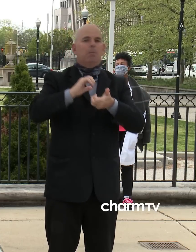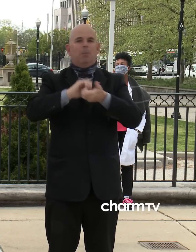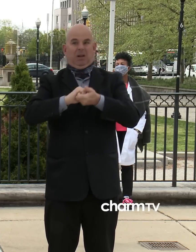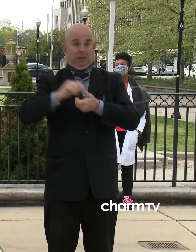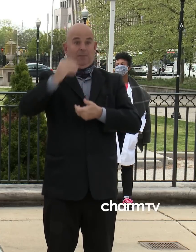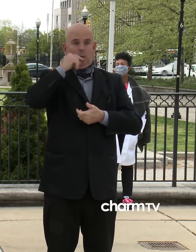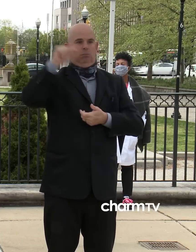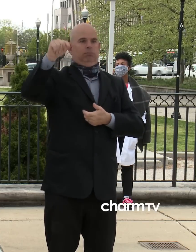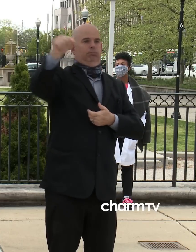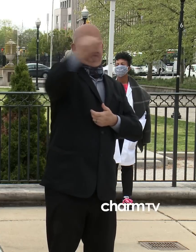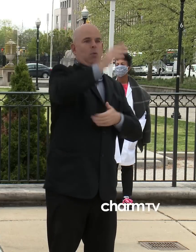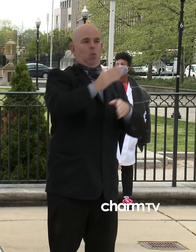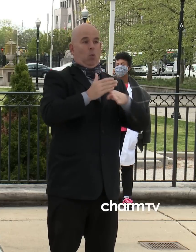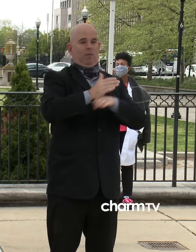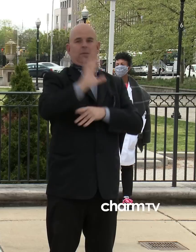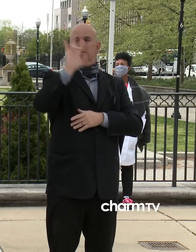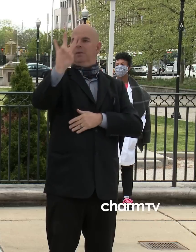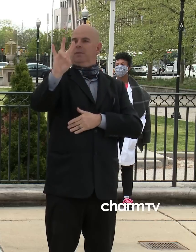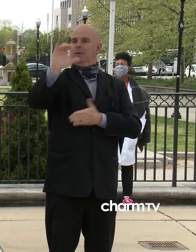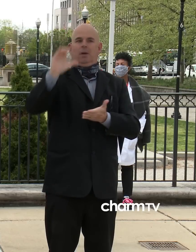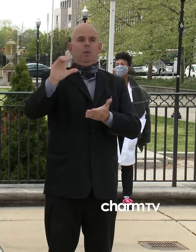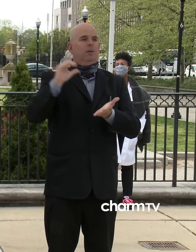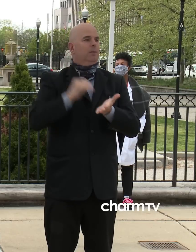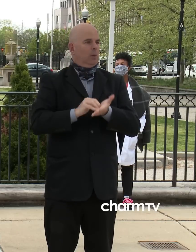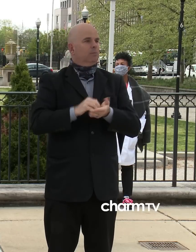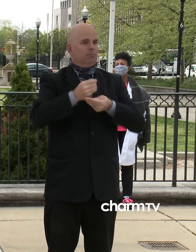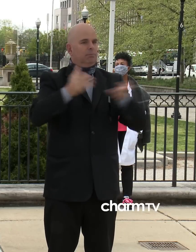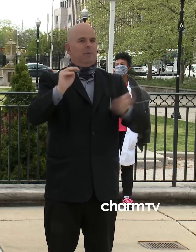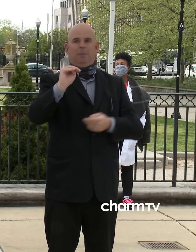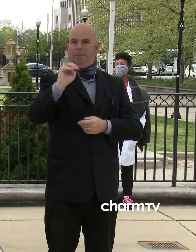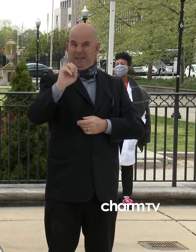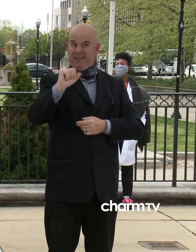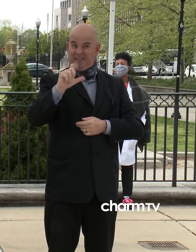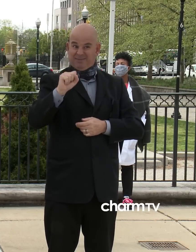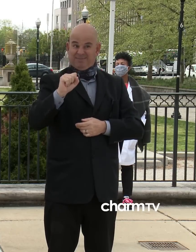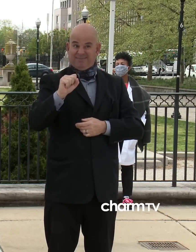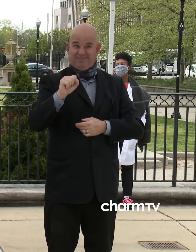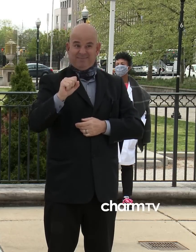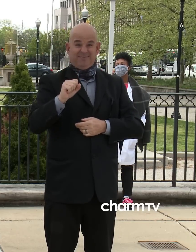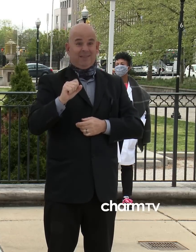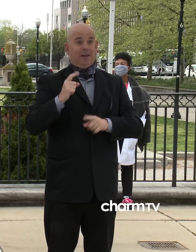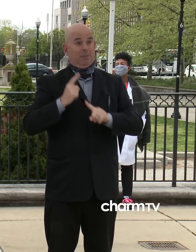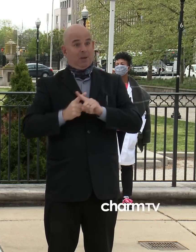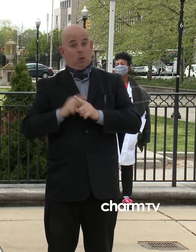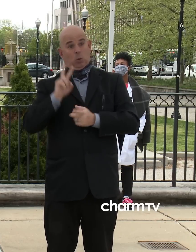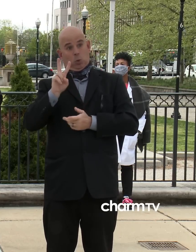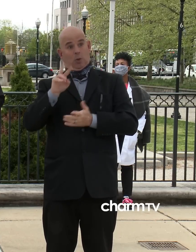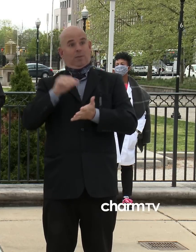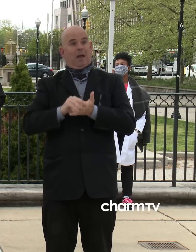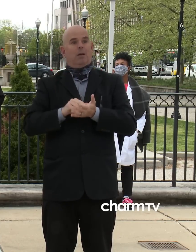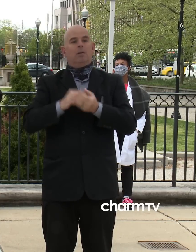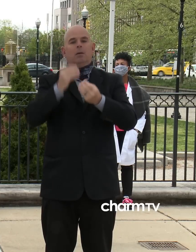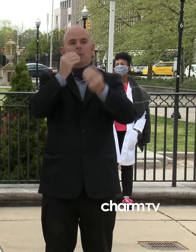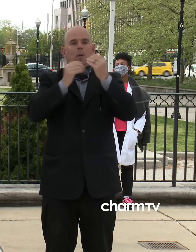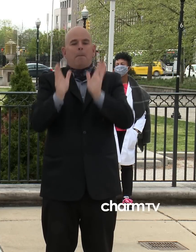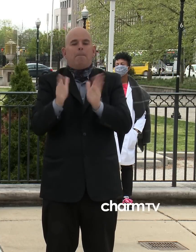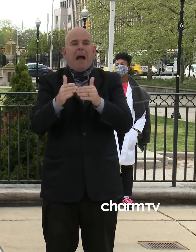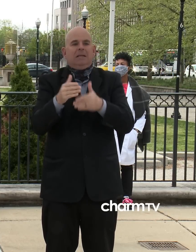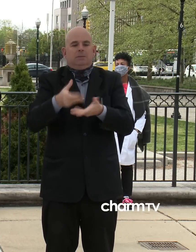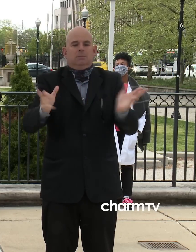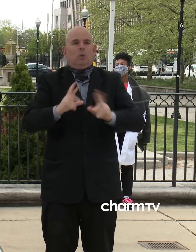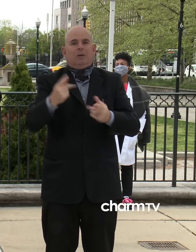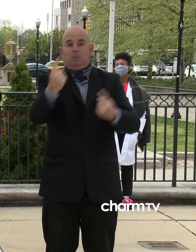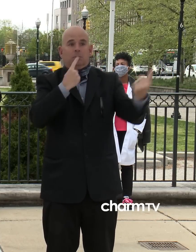over 700,000 meals and nearly 2,000 grocery boxes to youth and families.